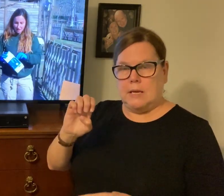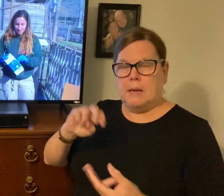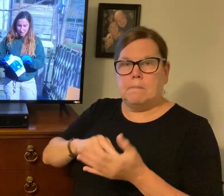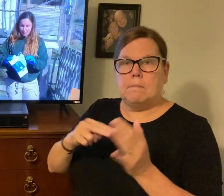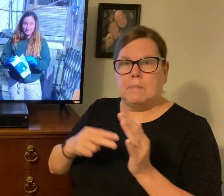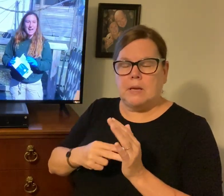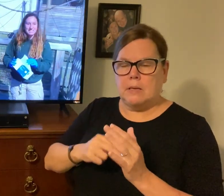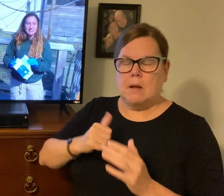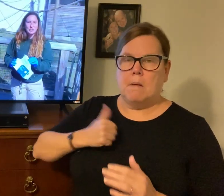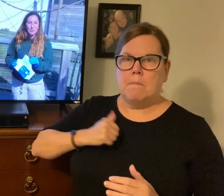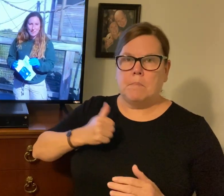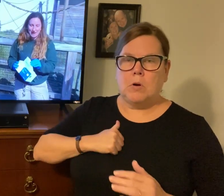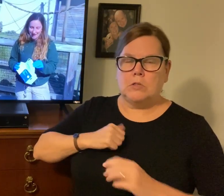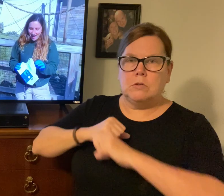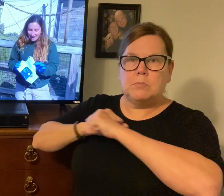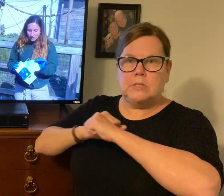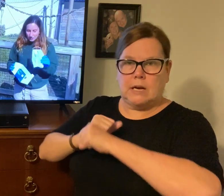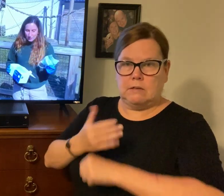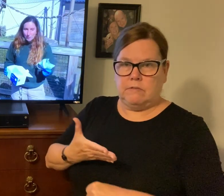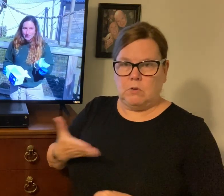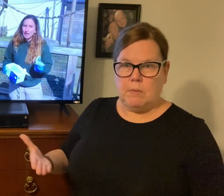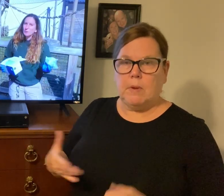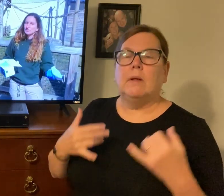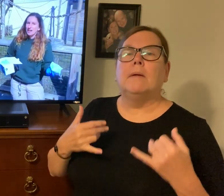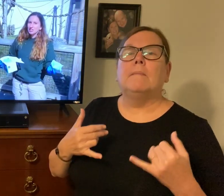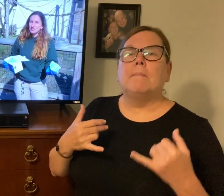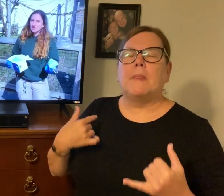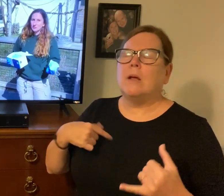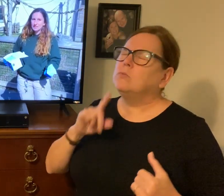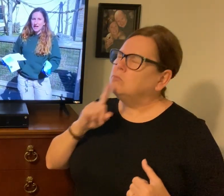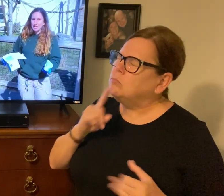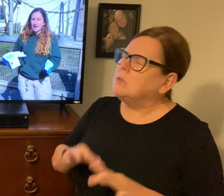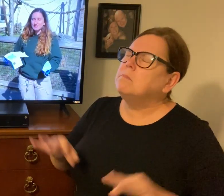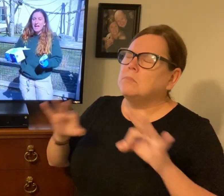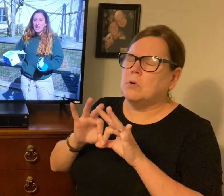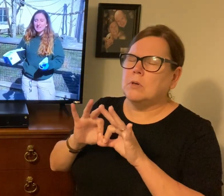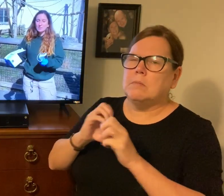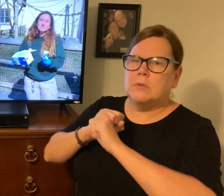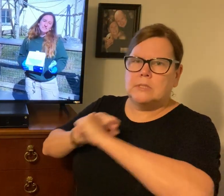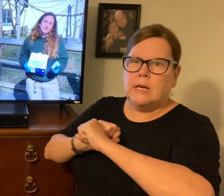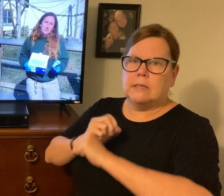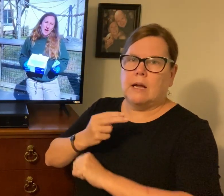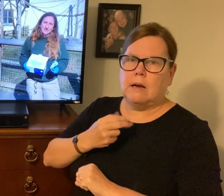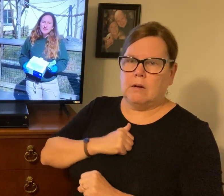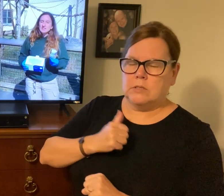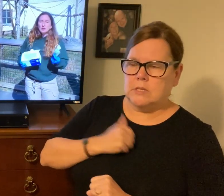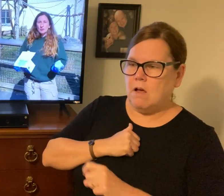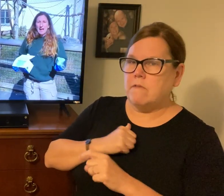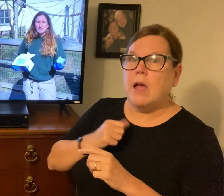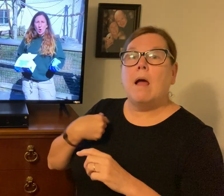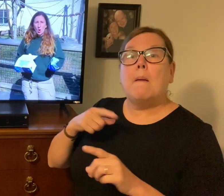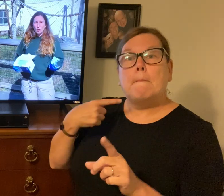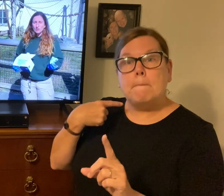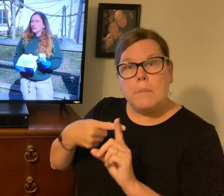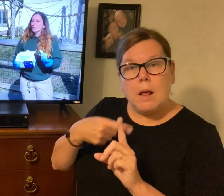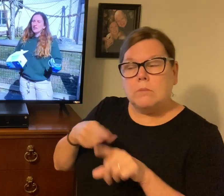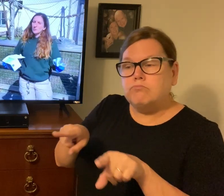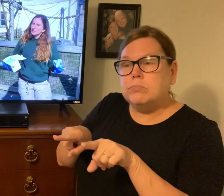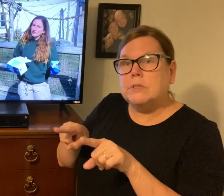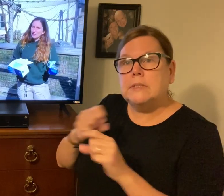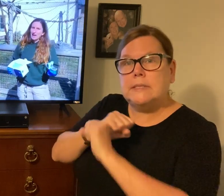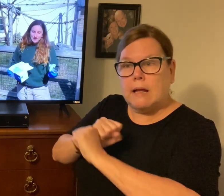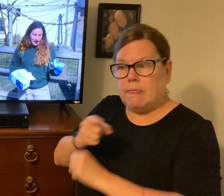for Personal Protective Equipment. And it's really important that we protect ourselves from the Siamangs and they're protected from us. So if we have a cold,